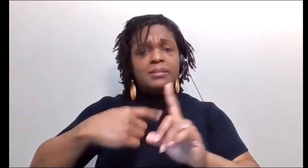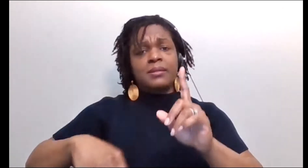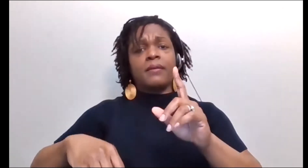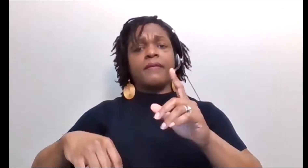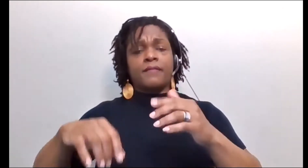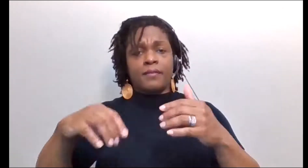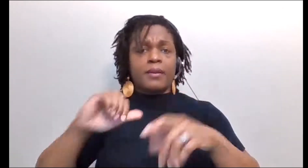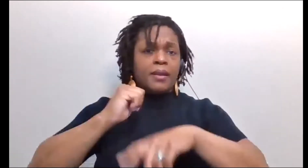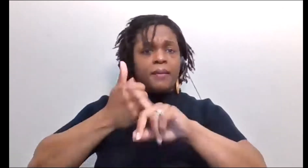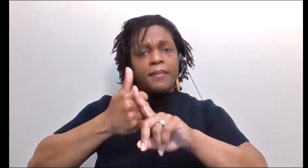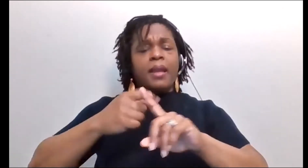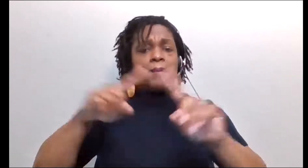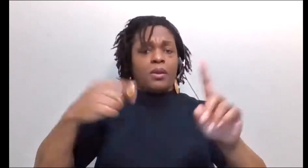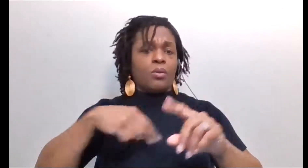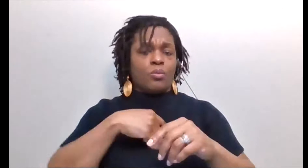now.